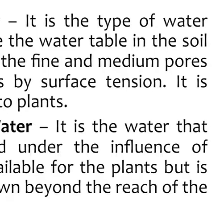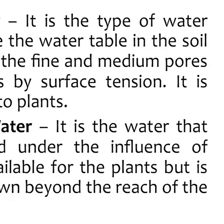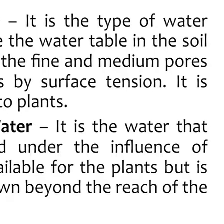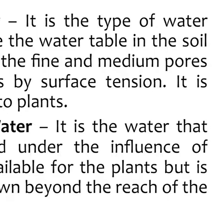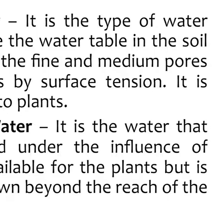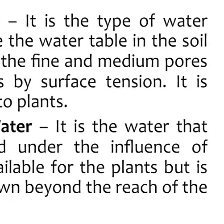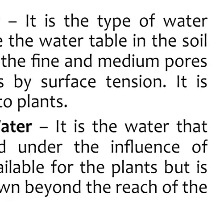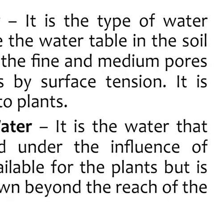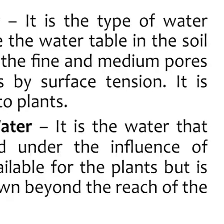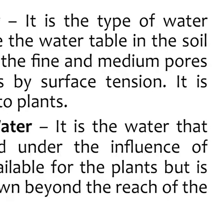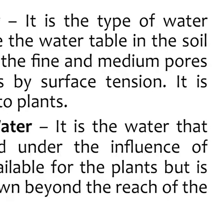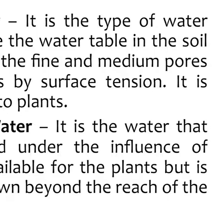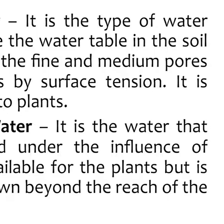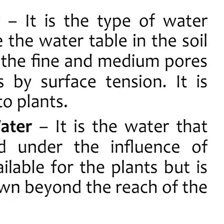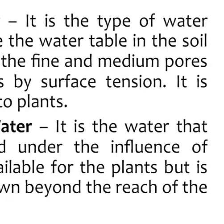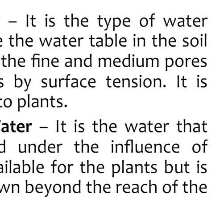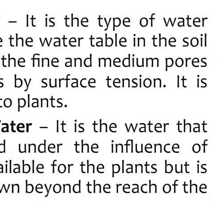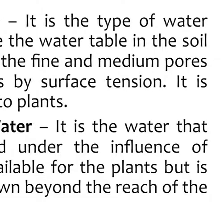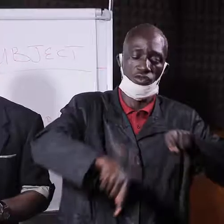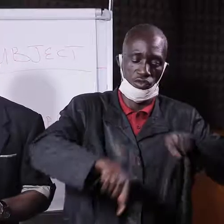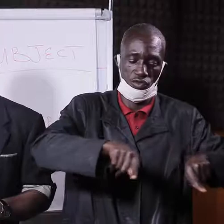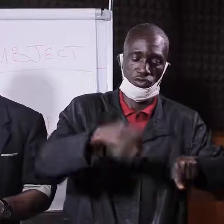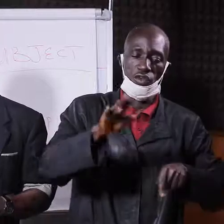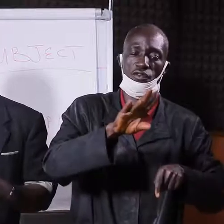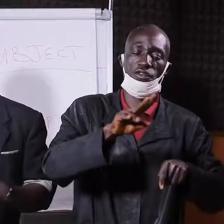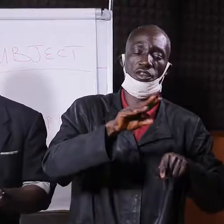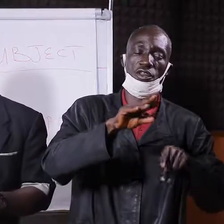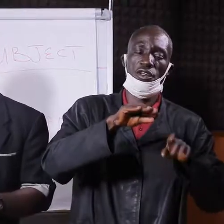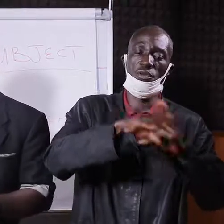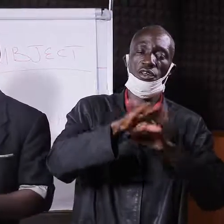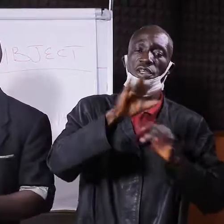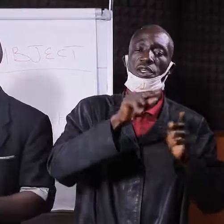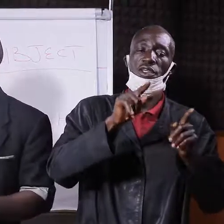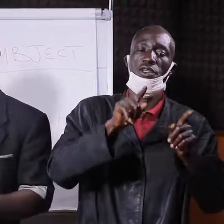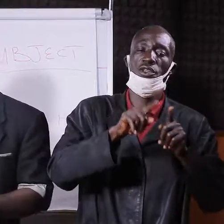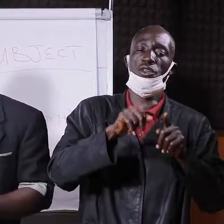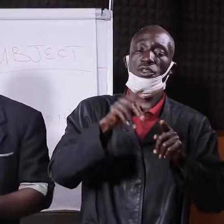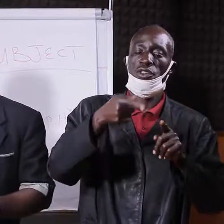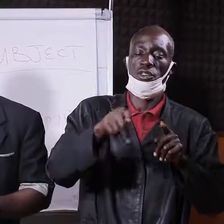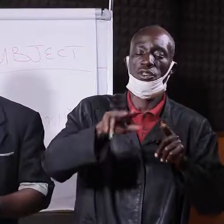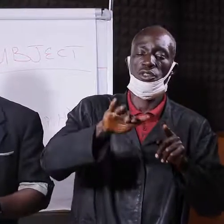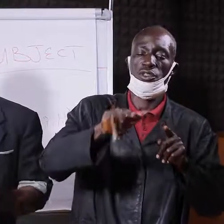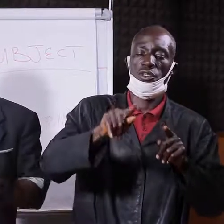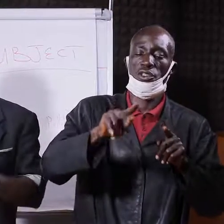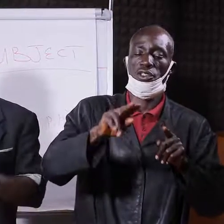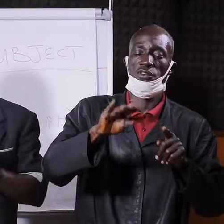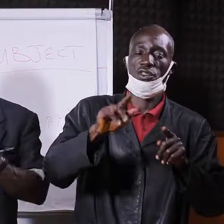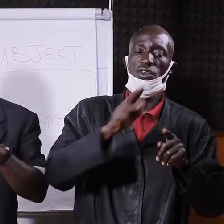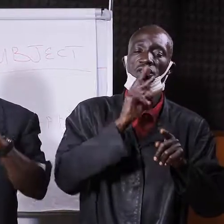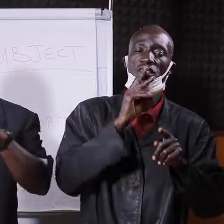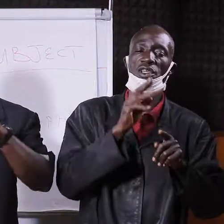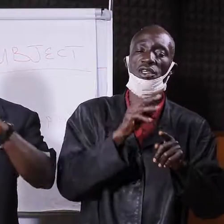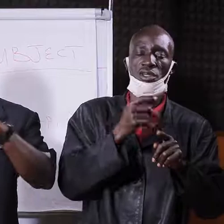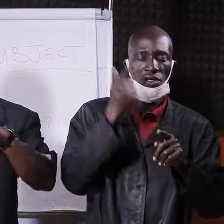beyond the reach of the roots of the plant. So water table, gravitational water, the water,